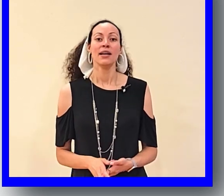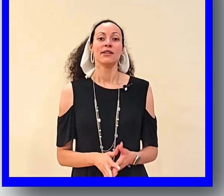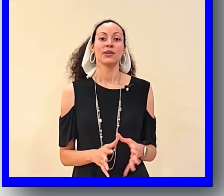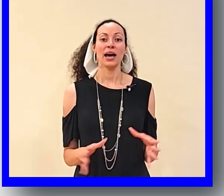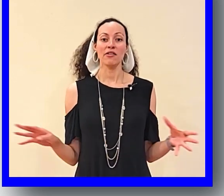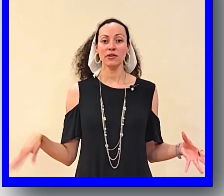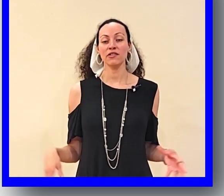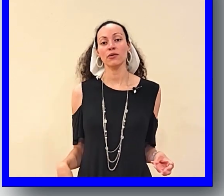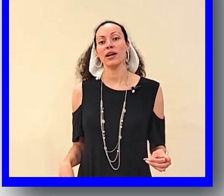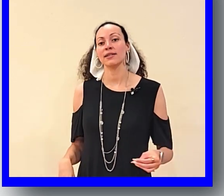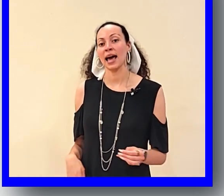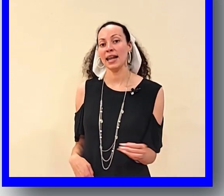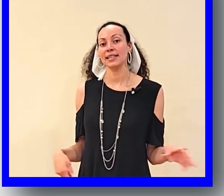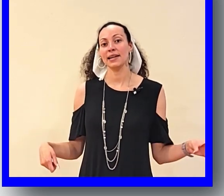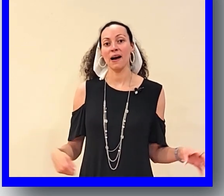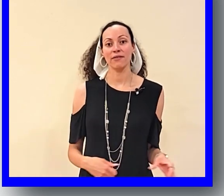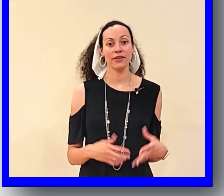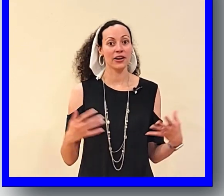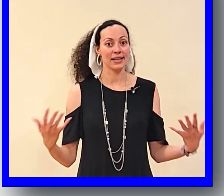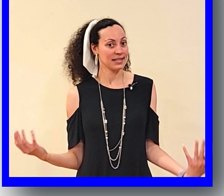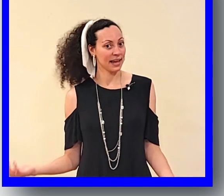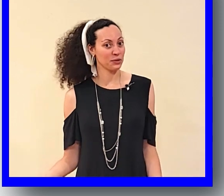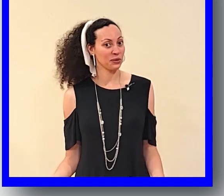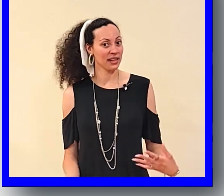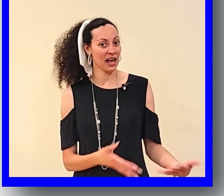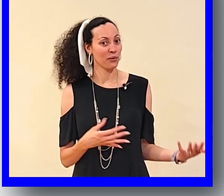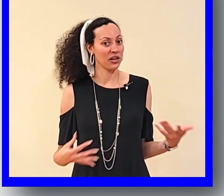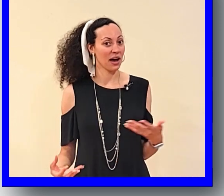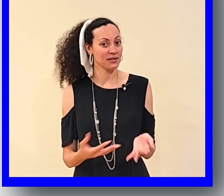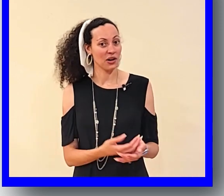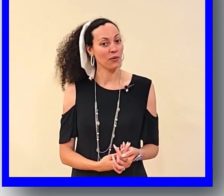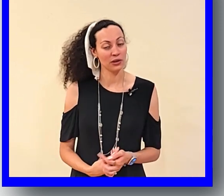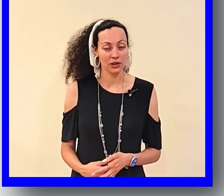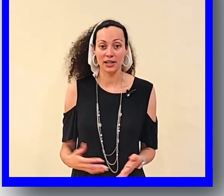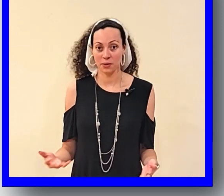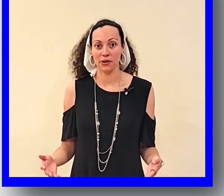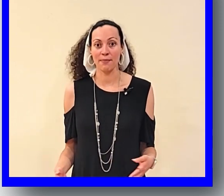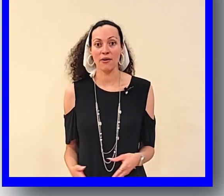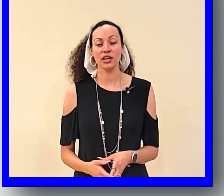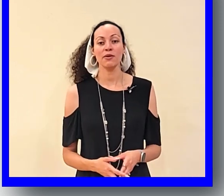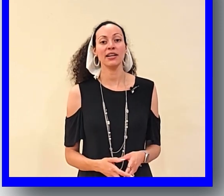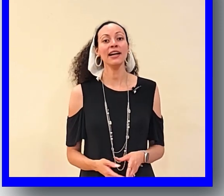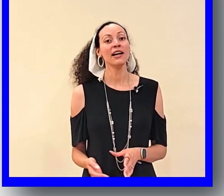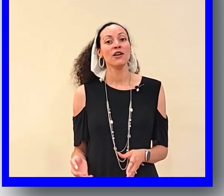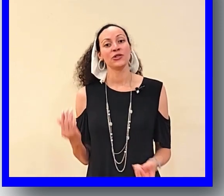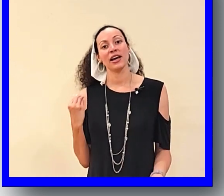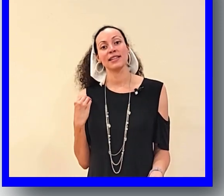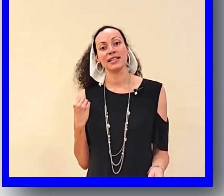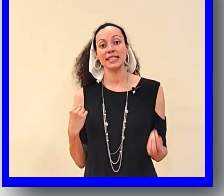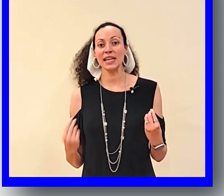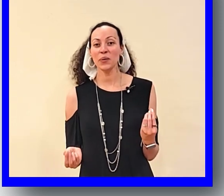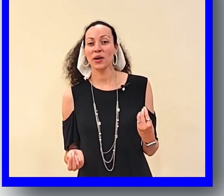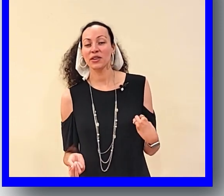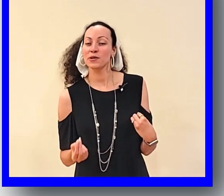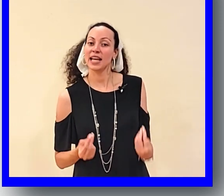program. So we have a few different ones. I kind of did it off of your guys' schedule and kind of where you guys go when you guys program out in the community. So you guys